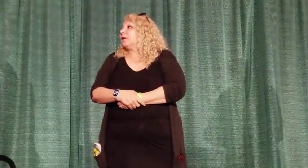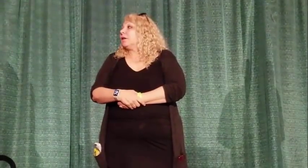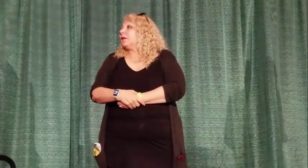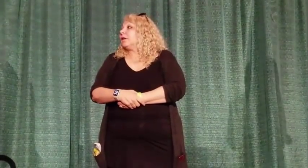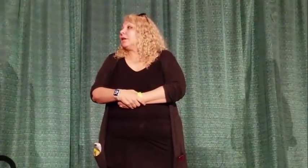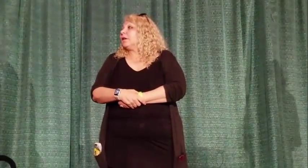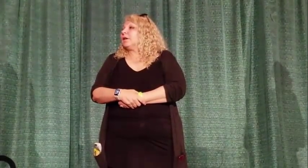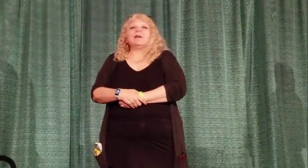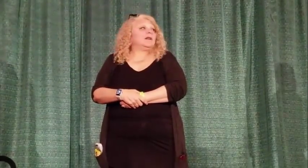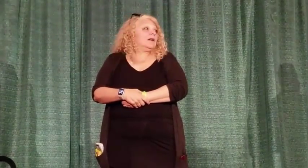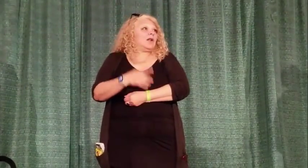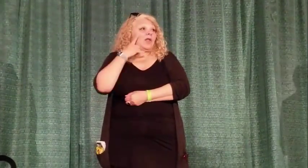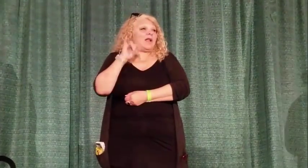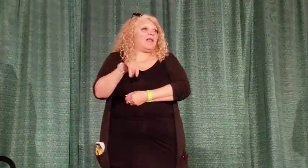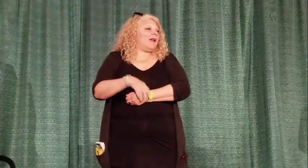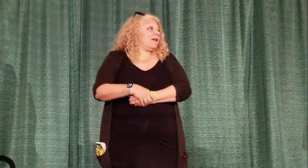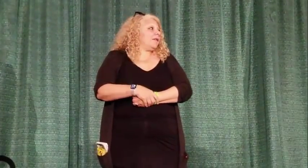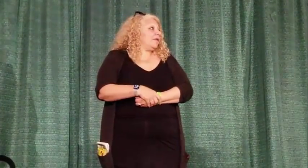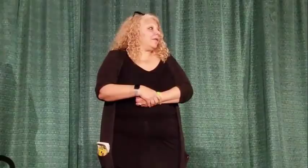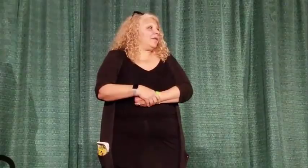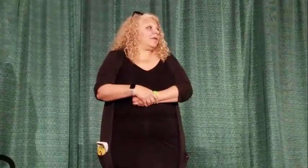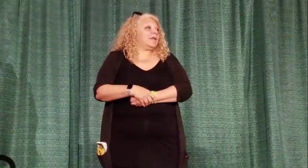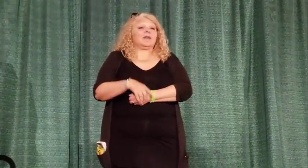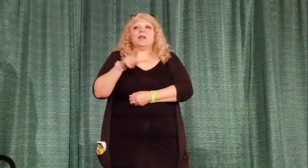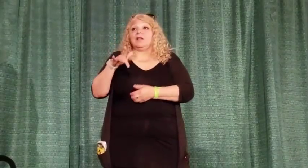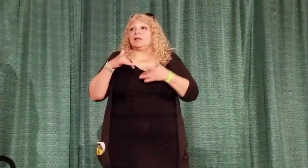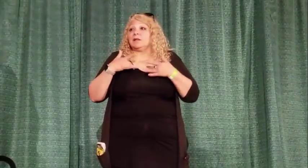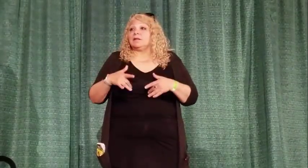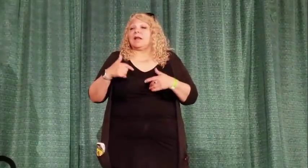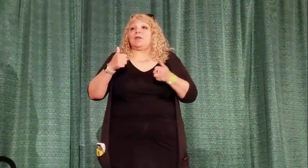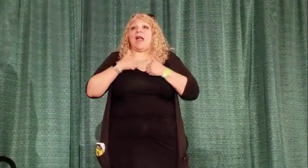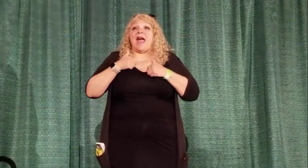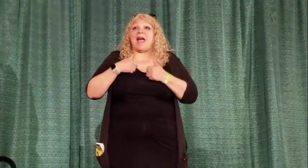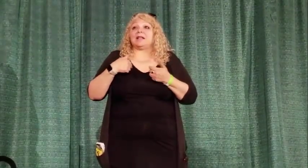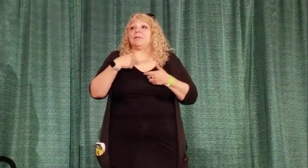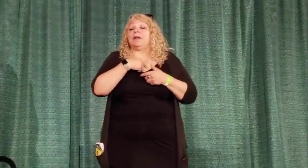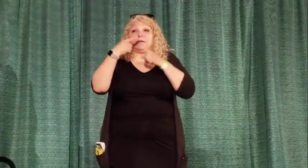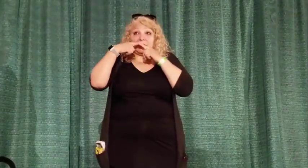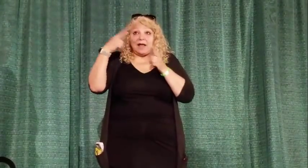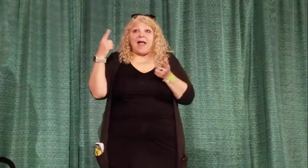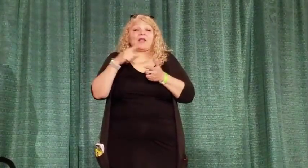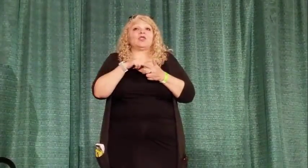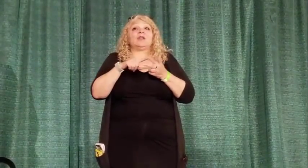Look at Emily a year later. She lost her depression, her asthma, her allergies,